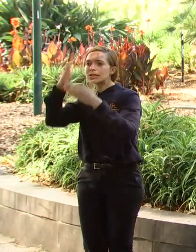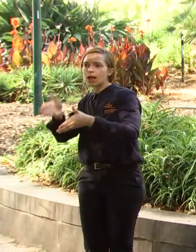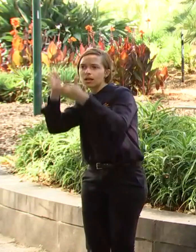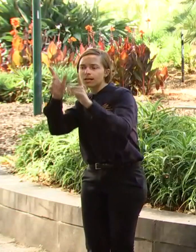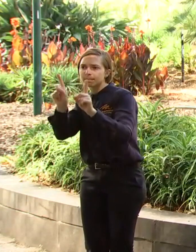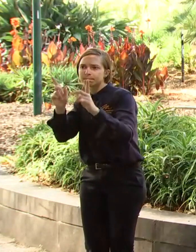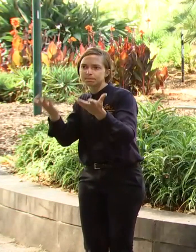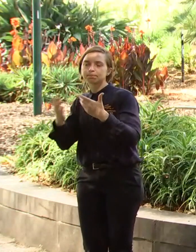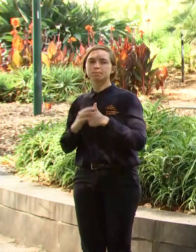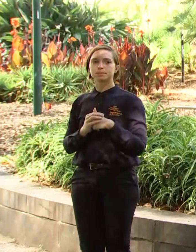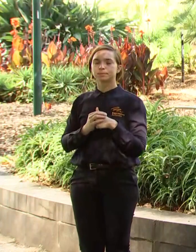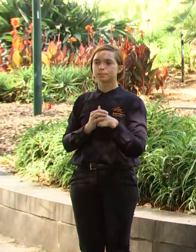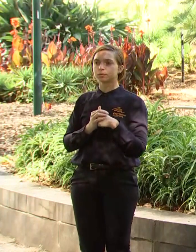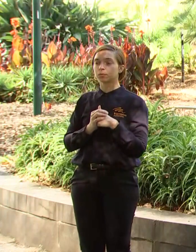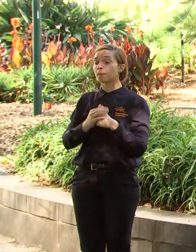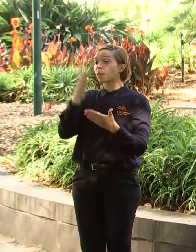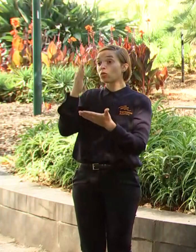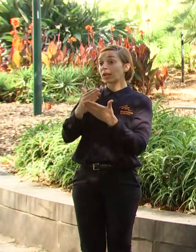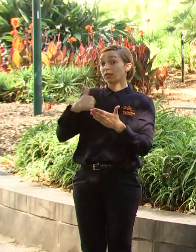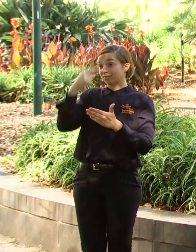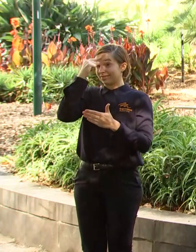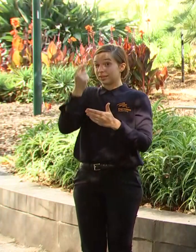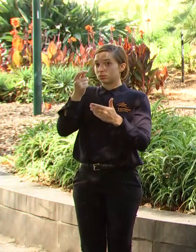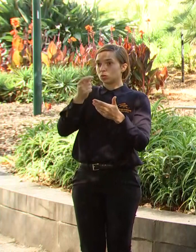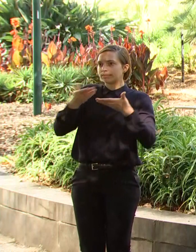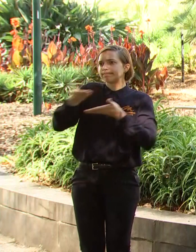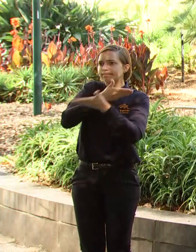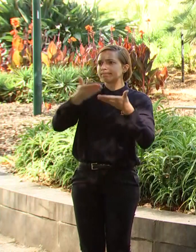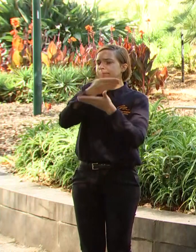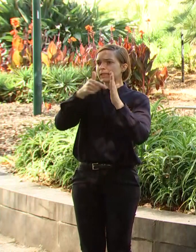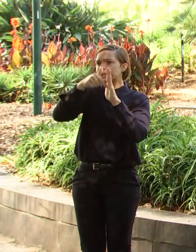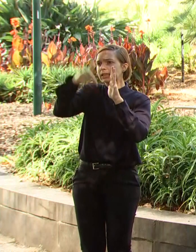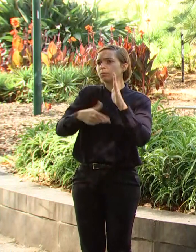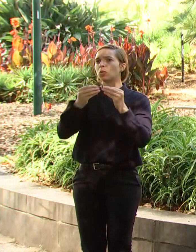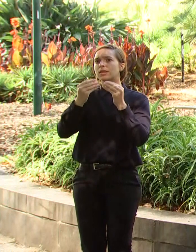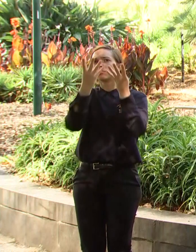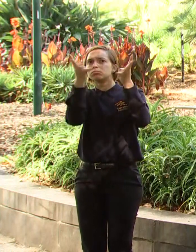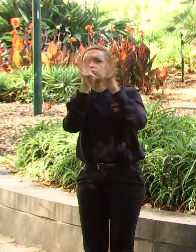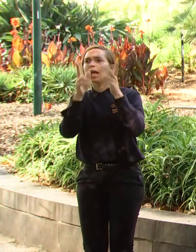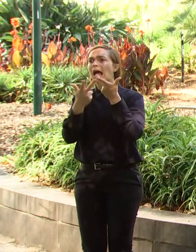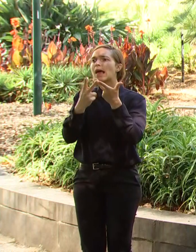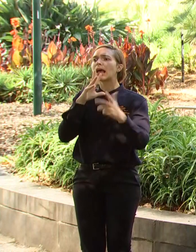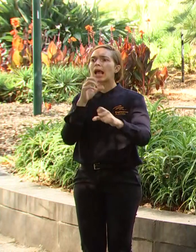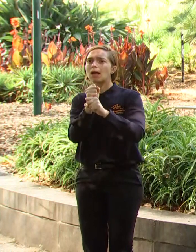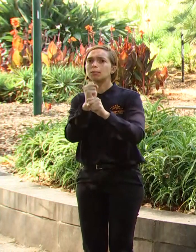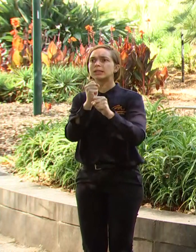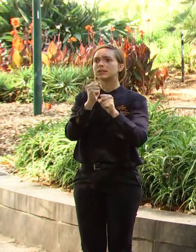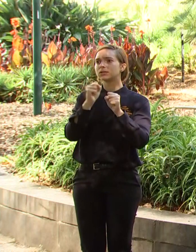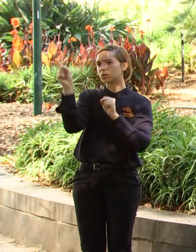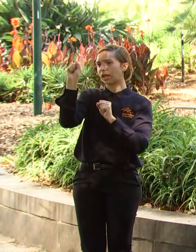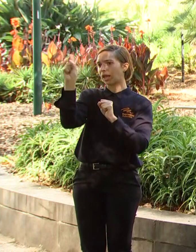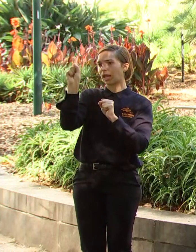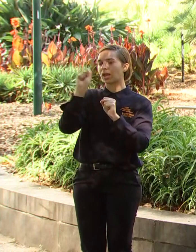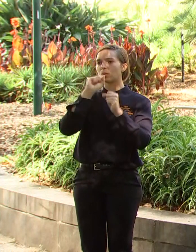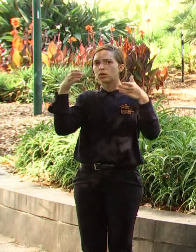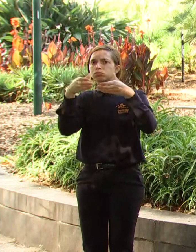point that you'll never eliminate this risk, you can only manage it. We all have to assume everybody in hotel quarantine's got it, and everybody